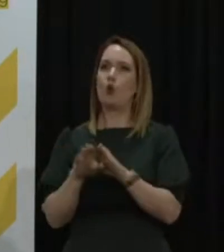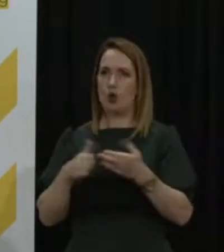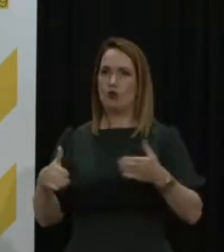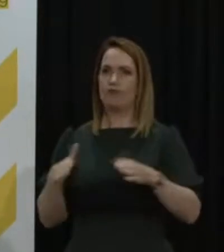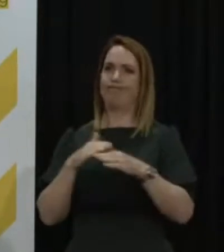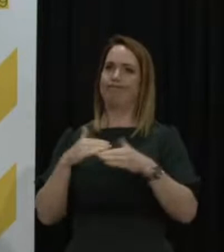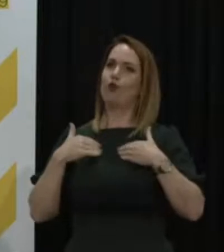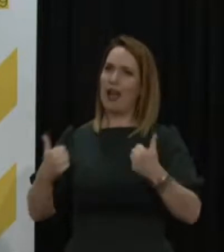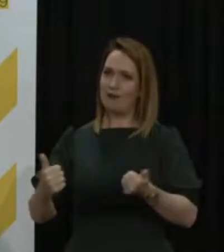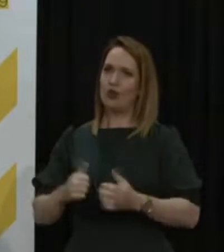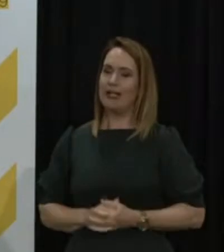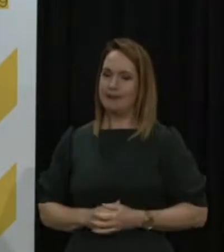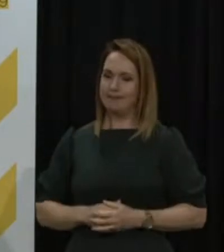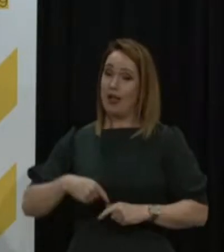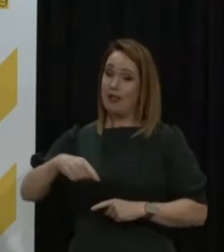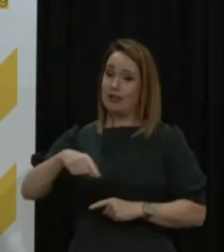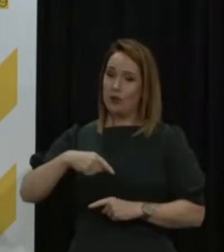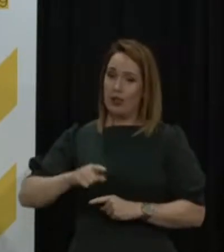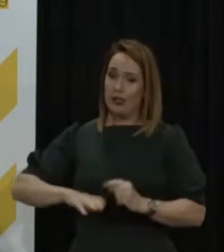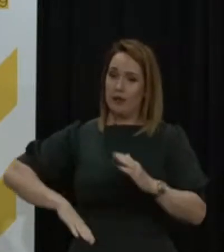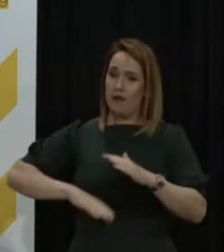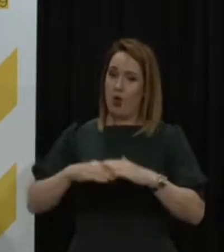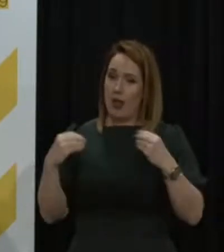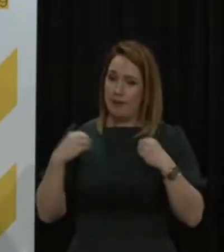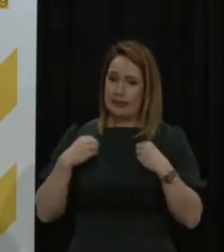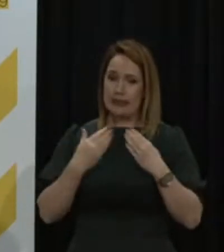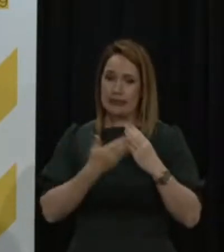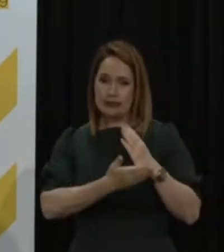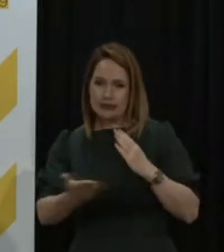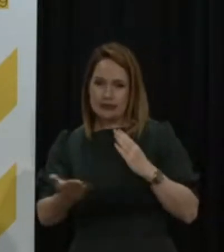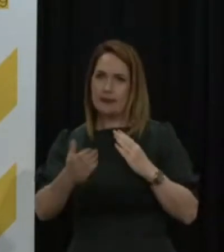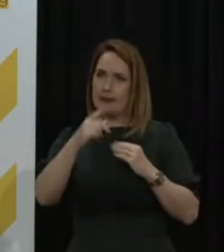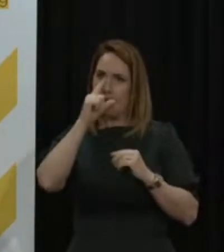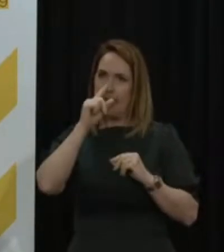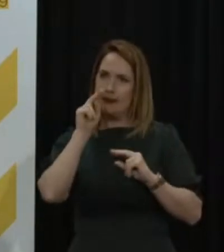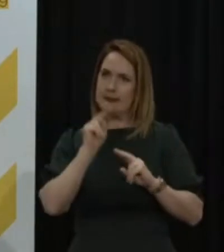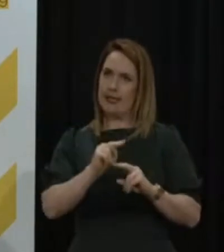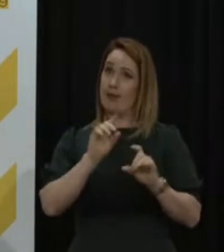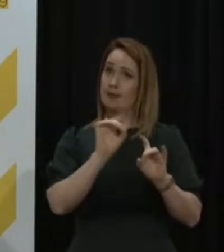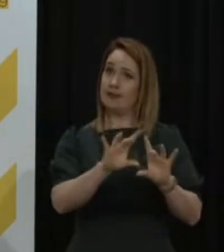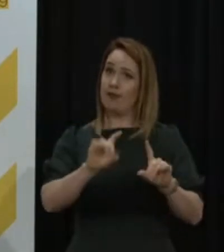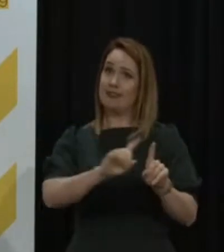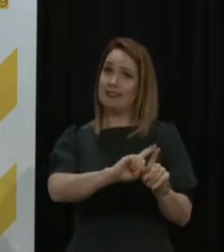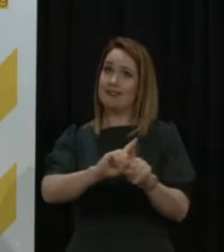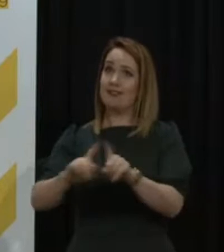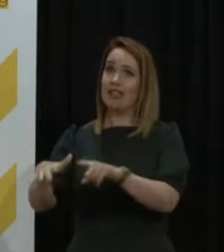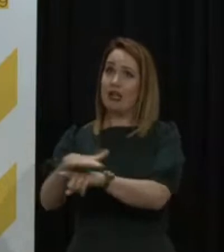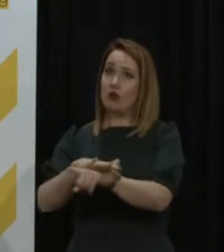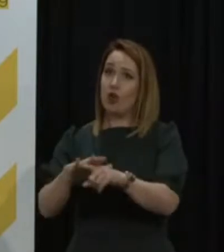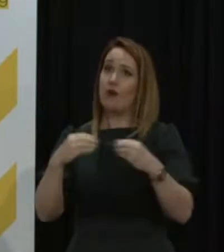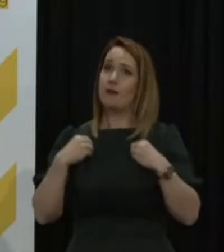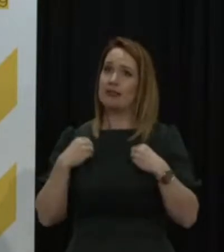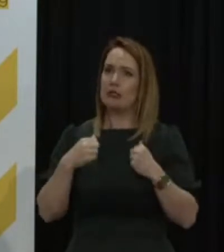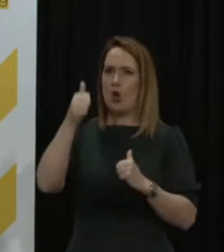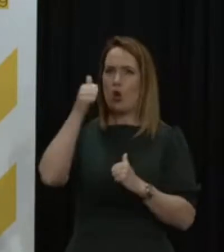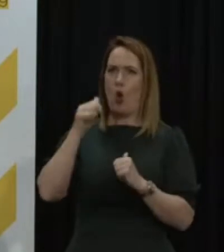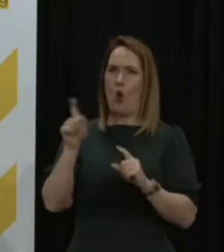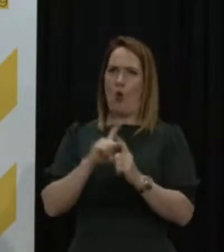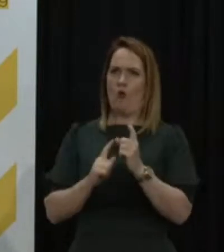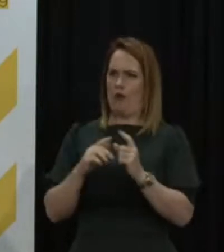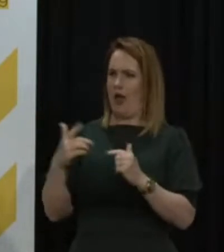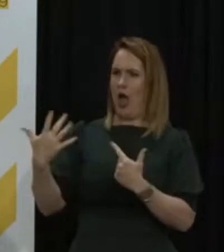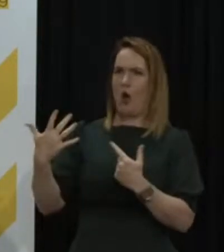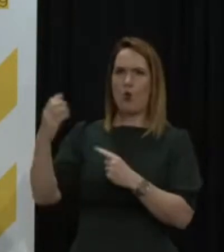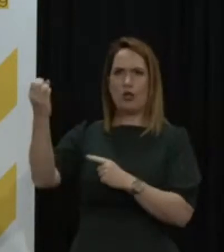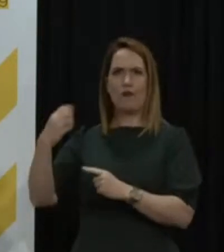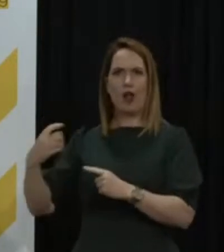detailed sector guidance so business and other organisations can see how they will operate at each level of the traffic light system. The new system is safer